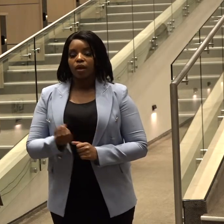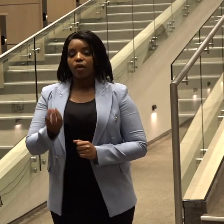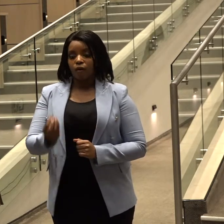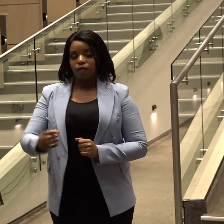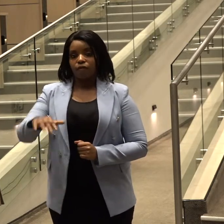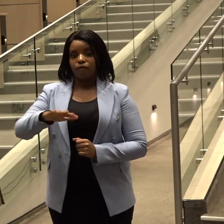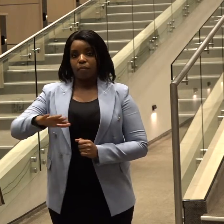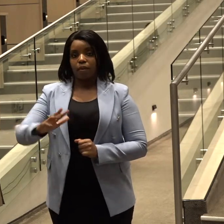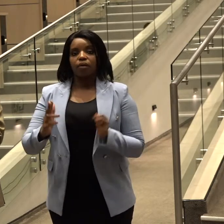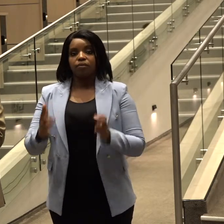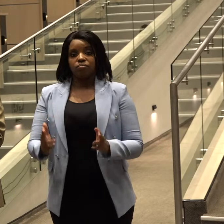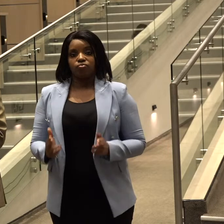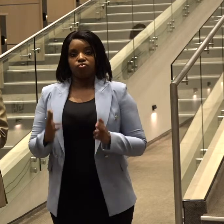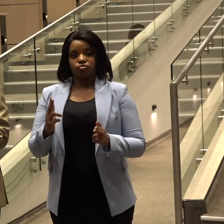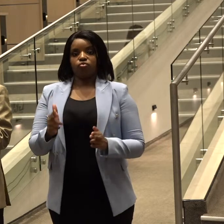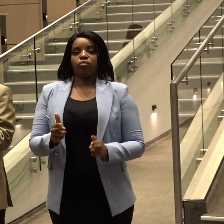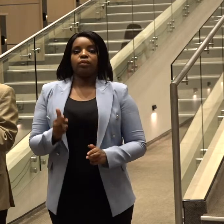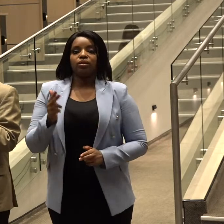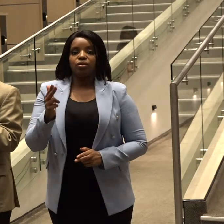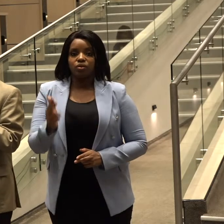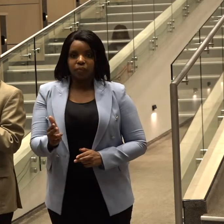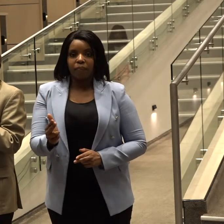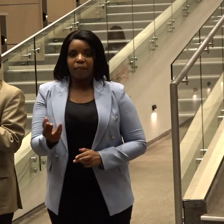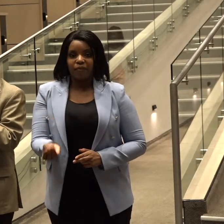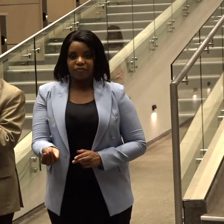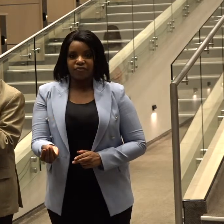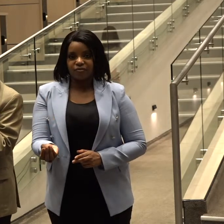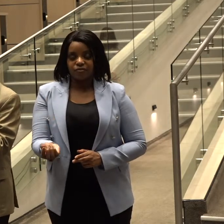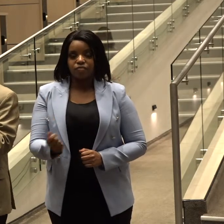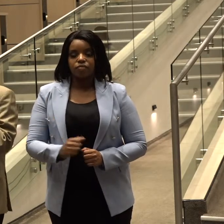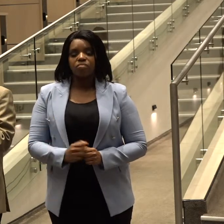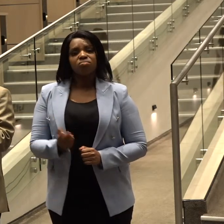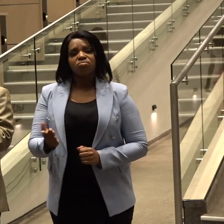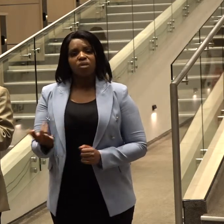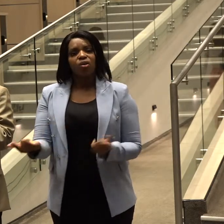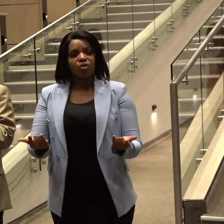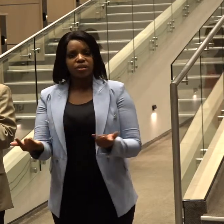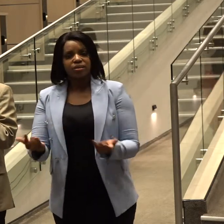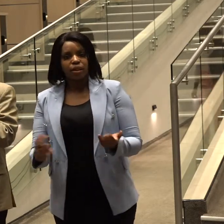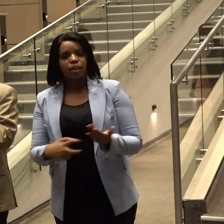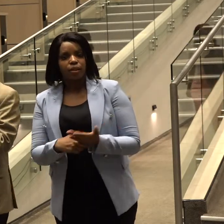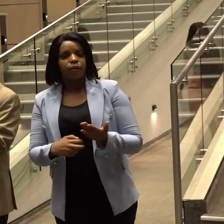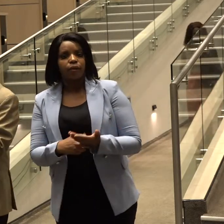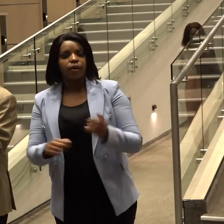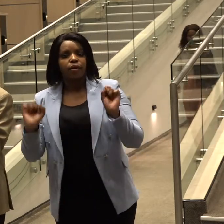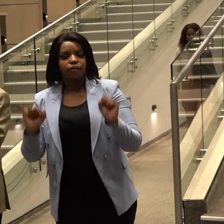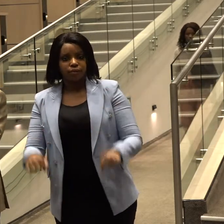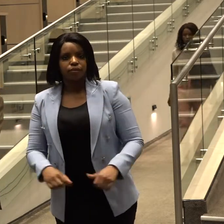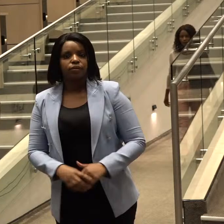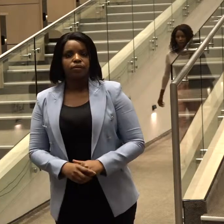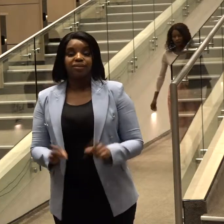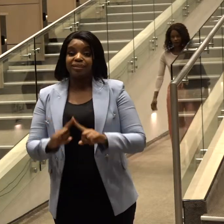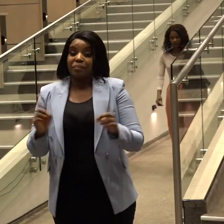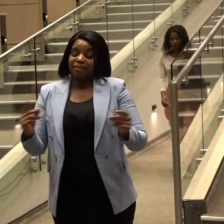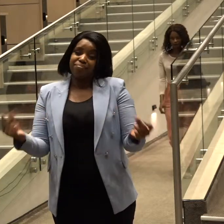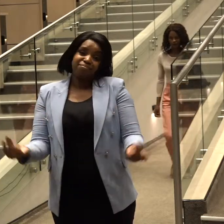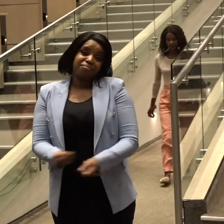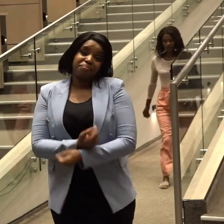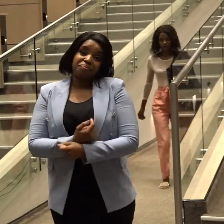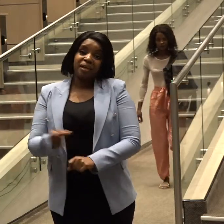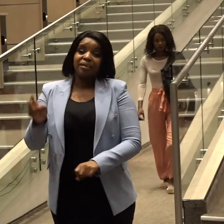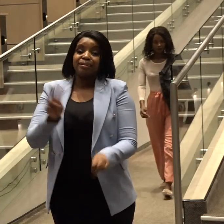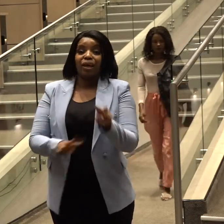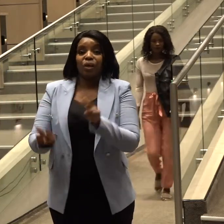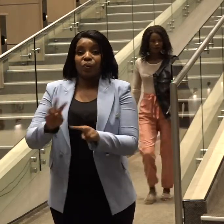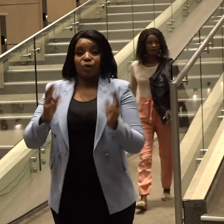there and they sell tickets but unfortunately there's no security around